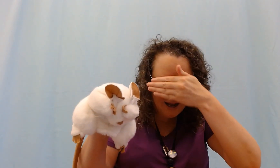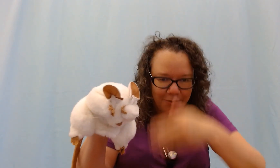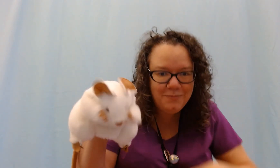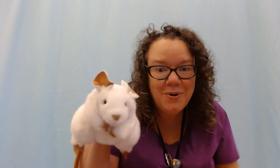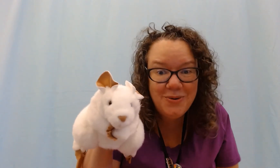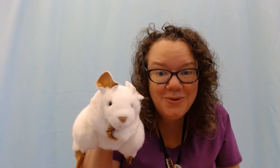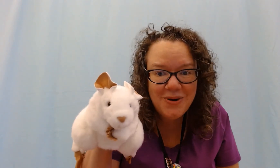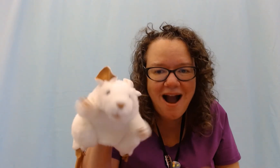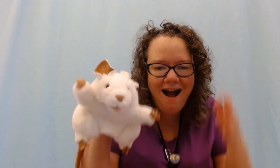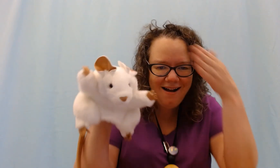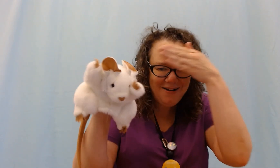Peek-a-boo.